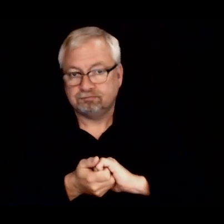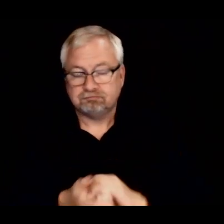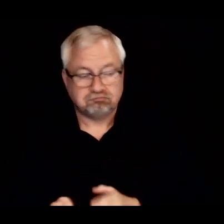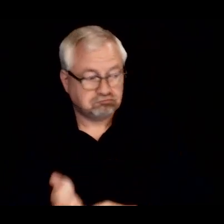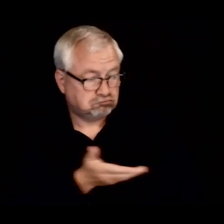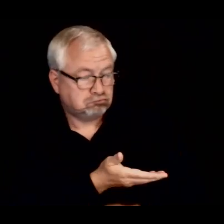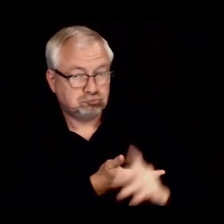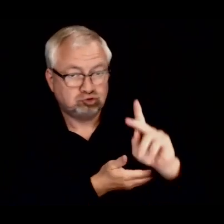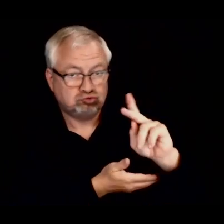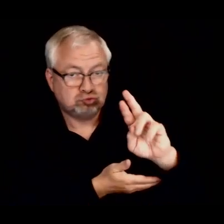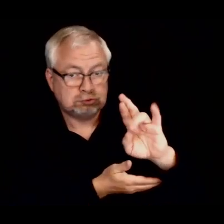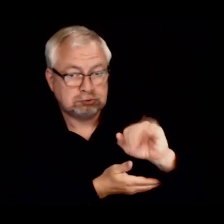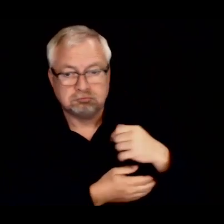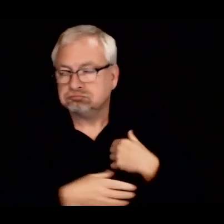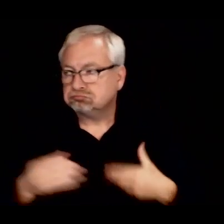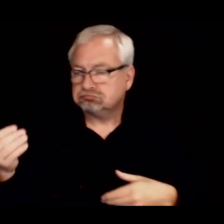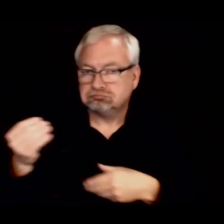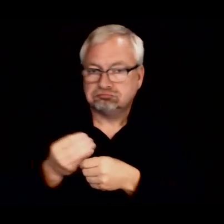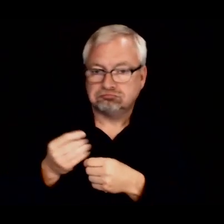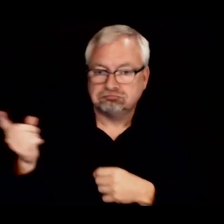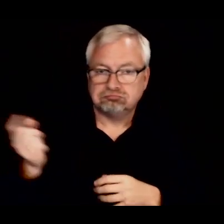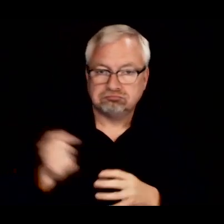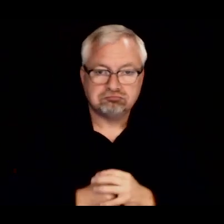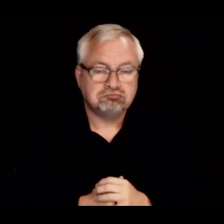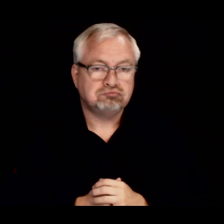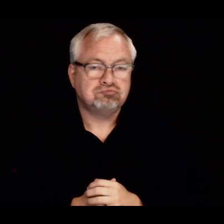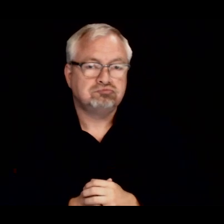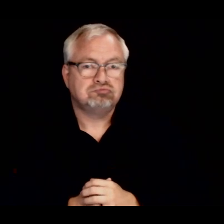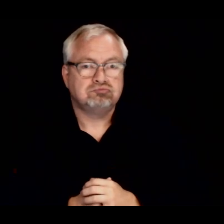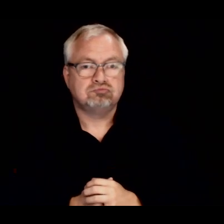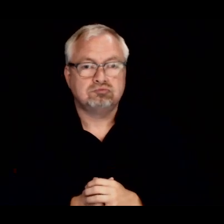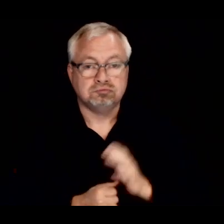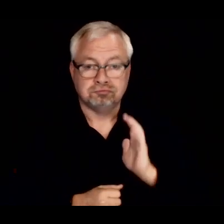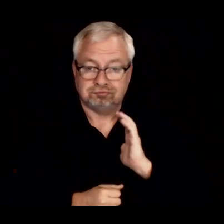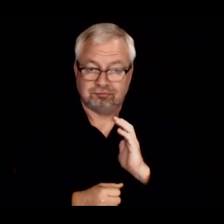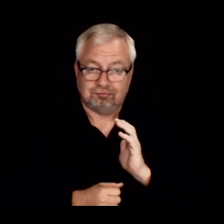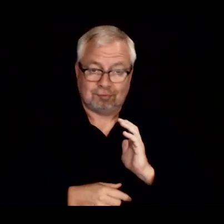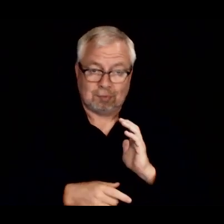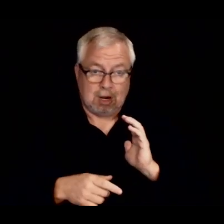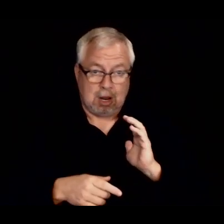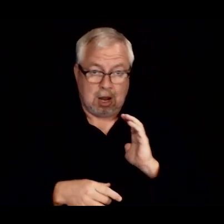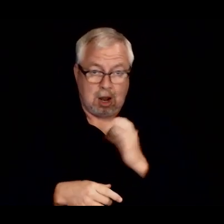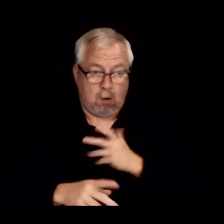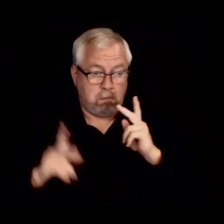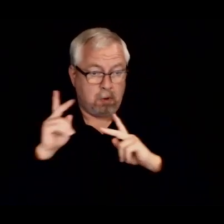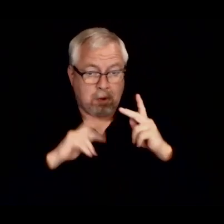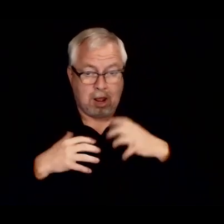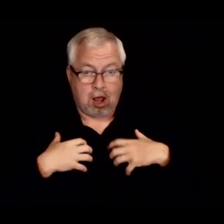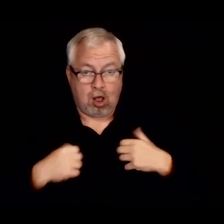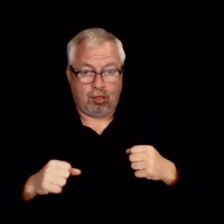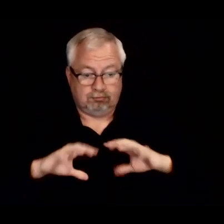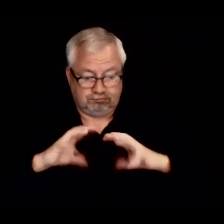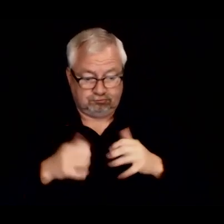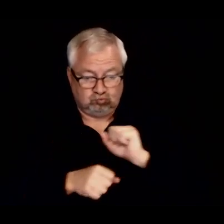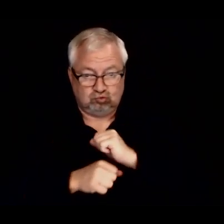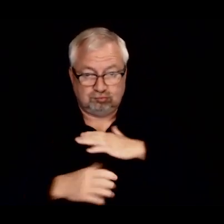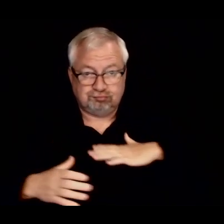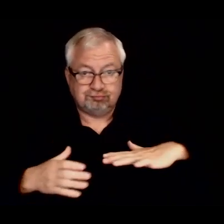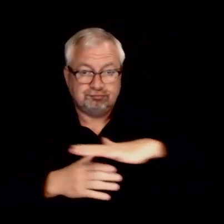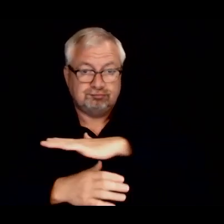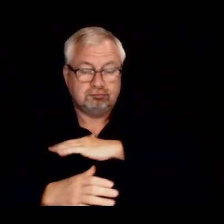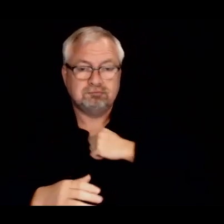that, in the course of our public health work, we need to ask people sensitive questions